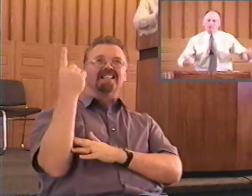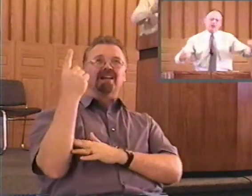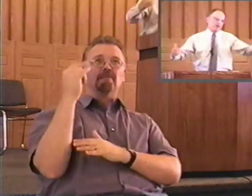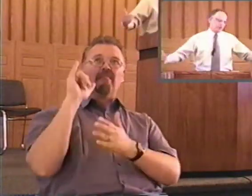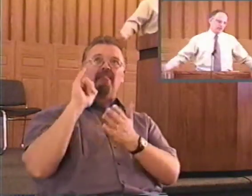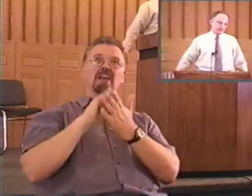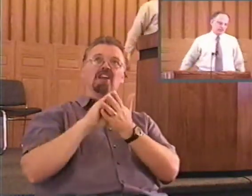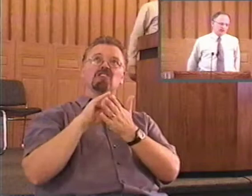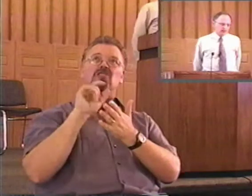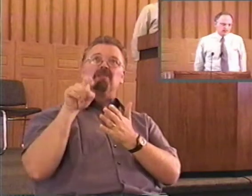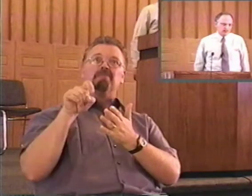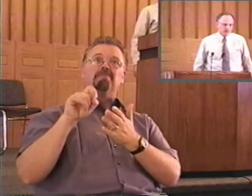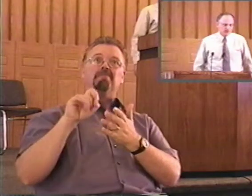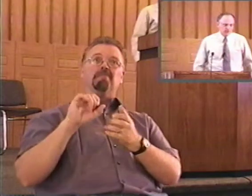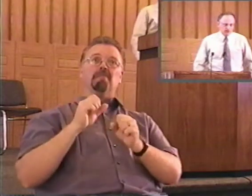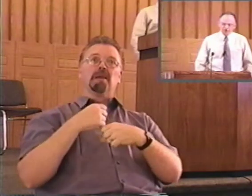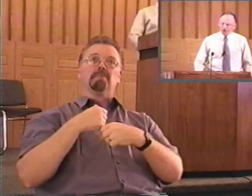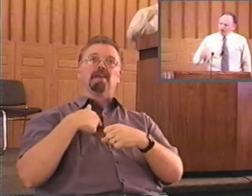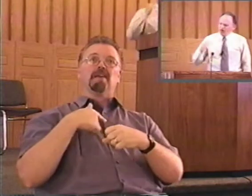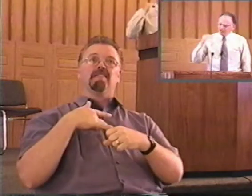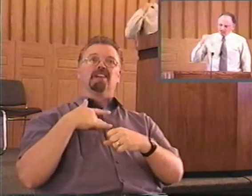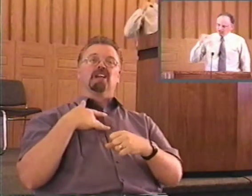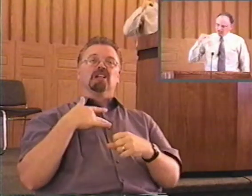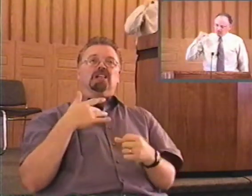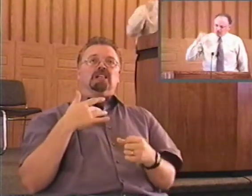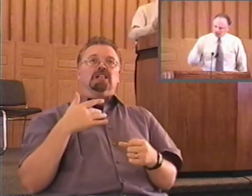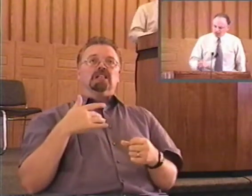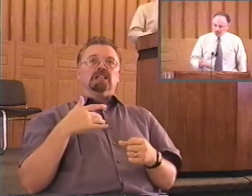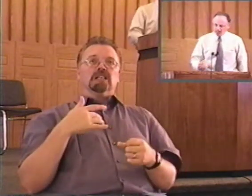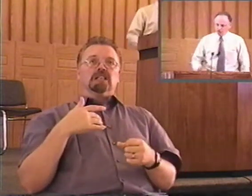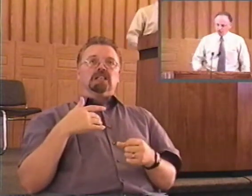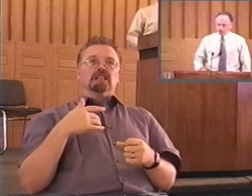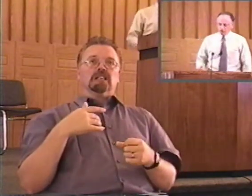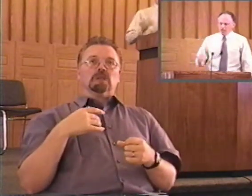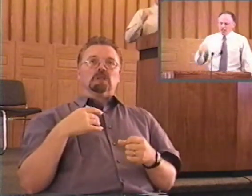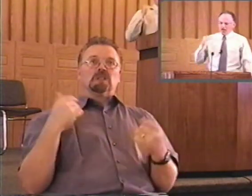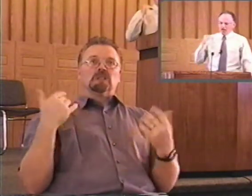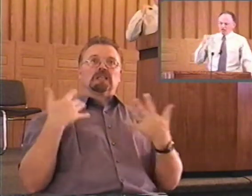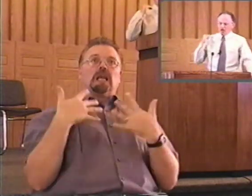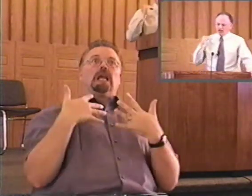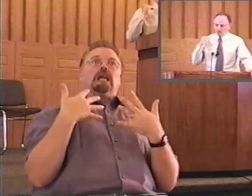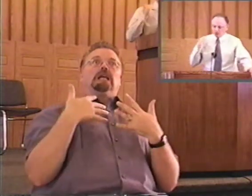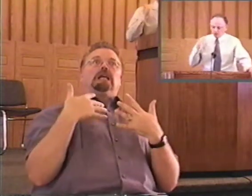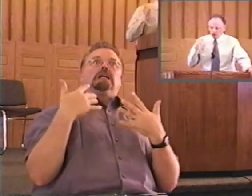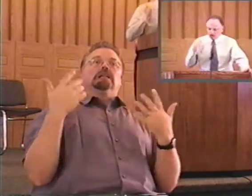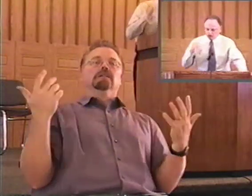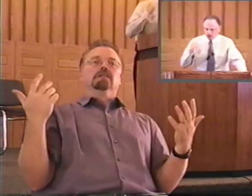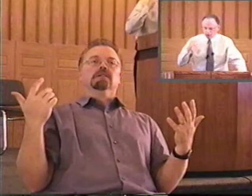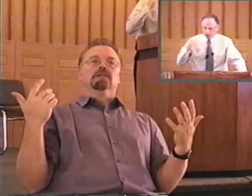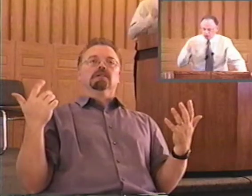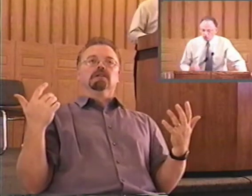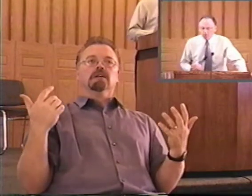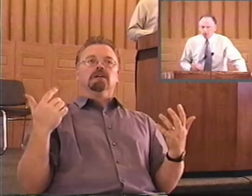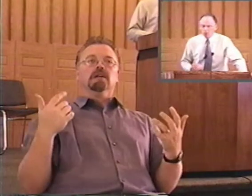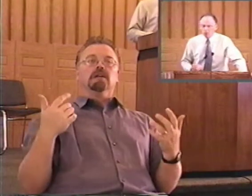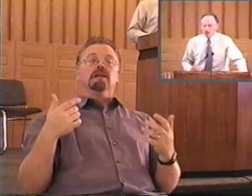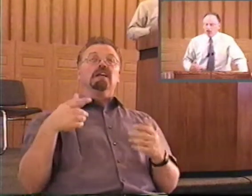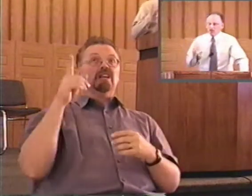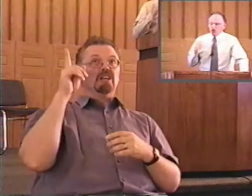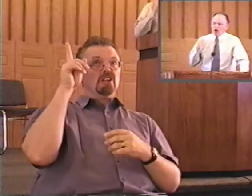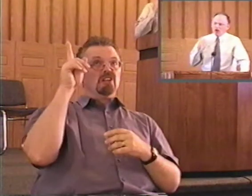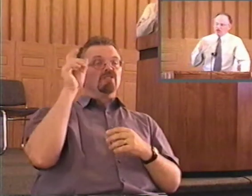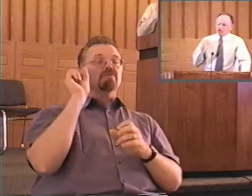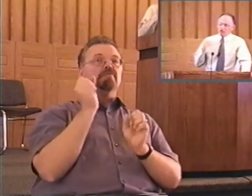to intimidate. If God doesn't intimidate you, and God doesn't cause you to